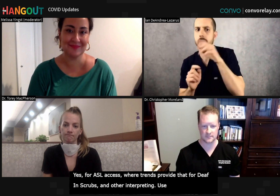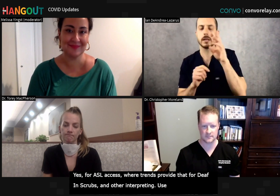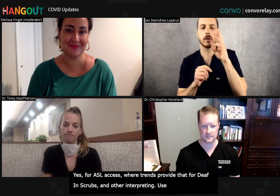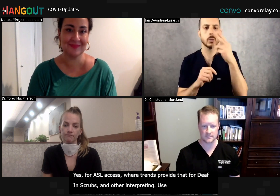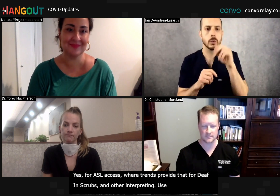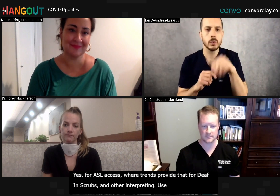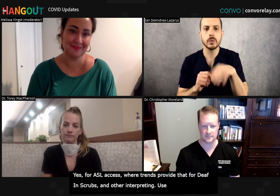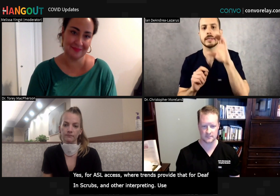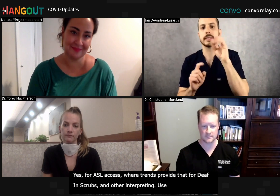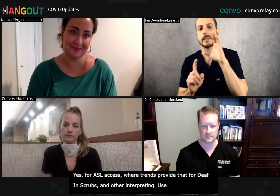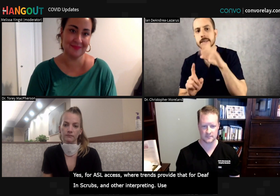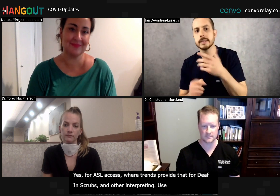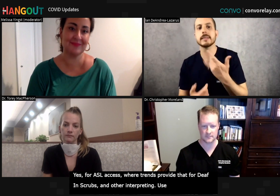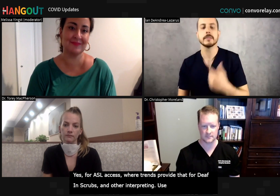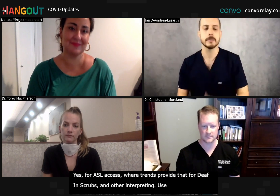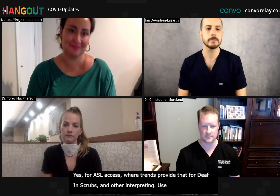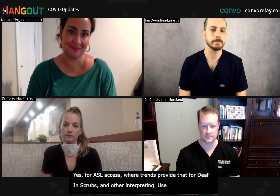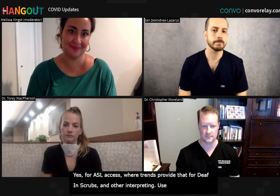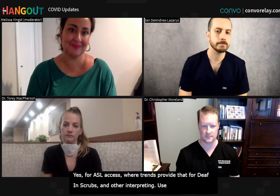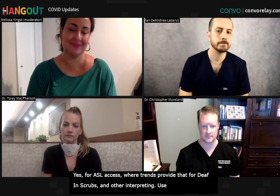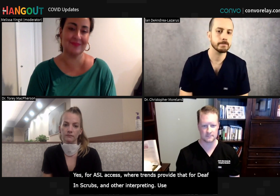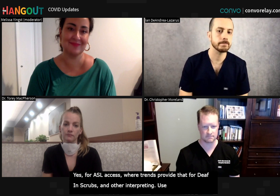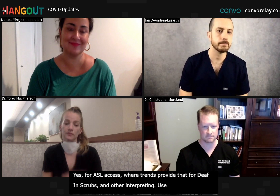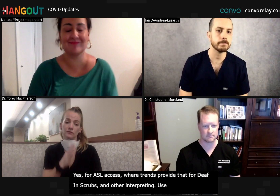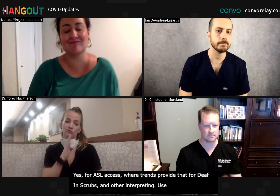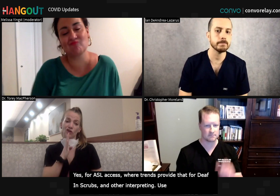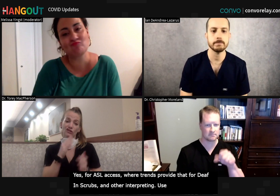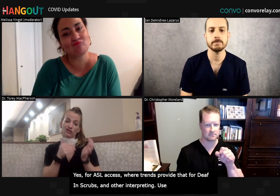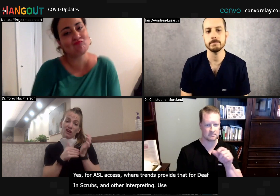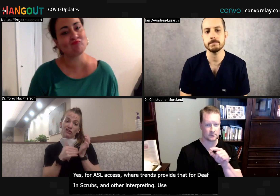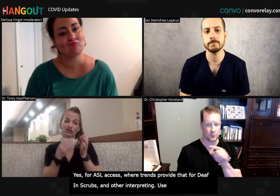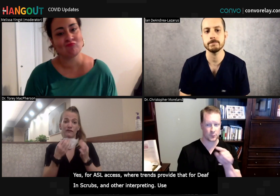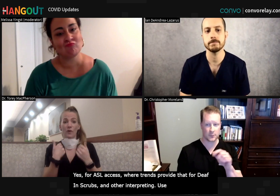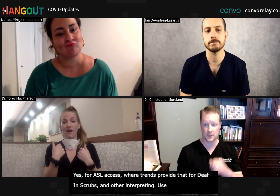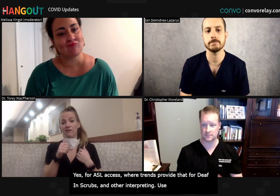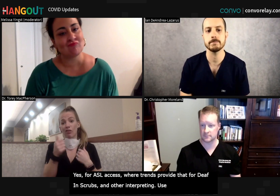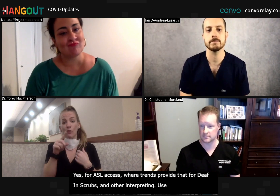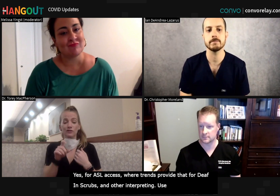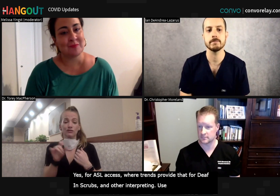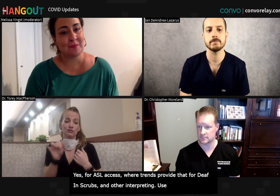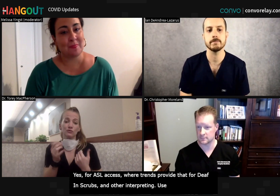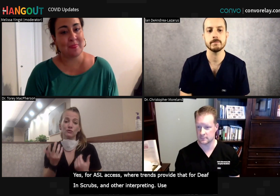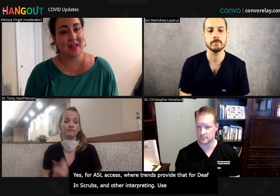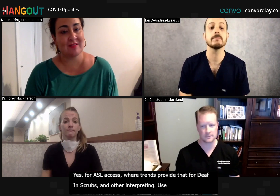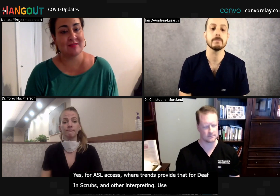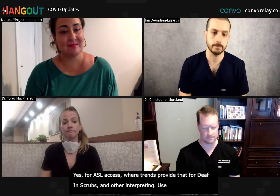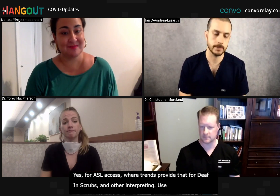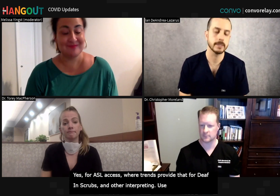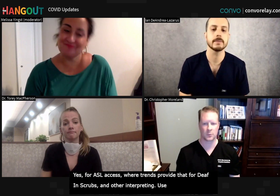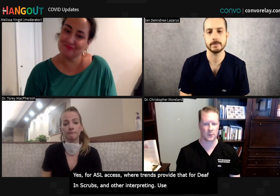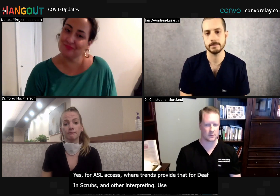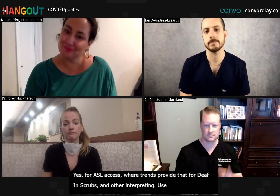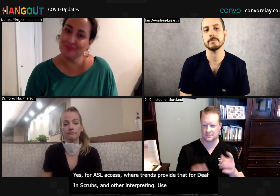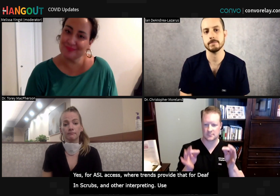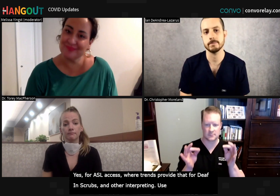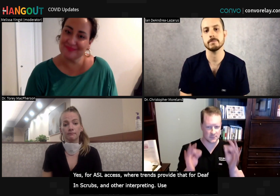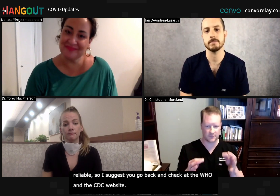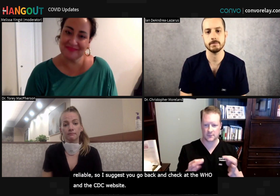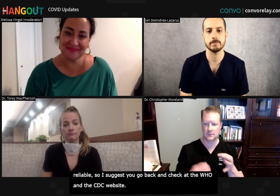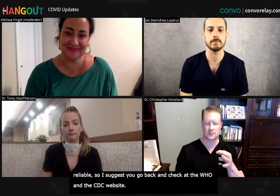go back and check back at the WHO and the CDC's websites to verify those. And also talk to your doctor if you have other